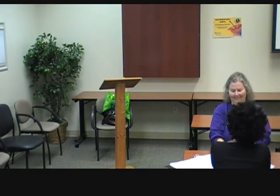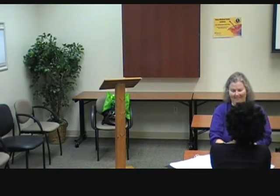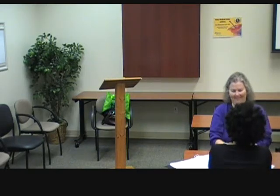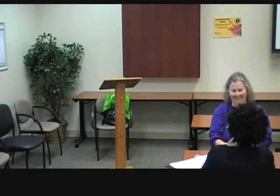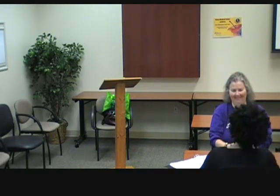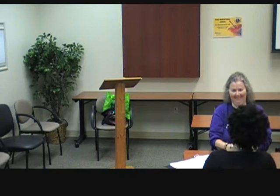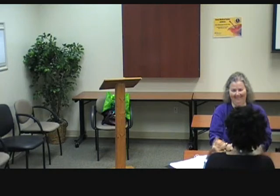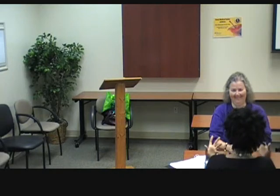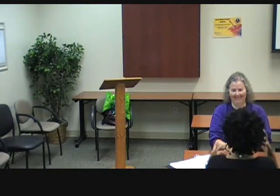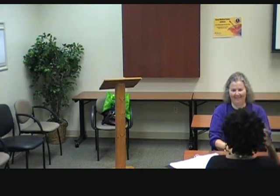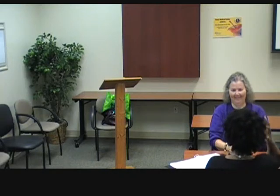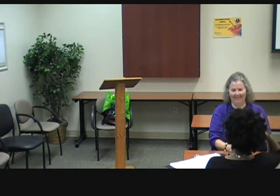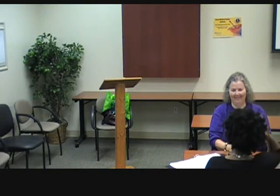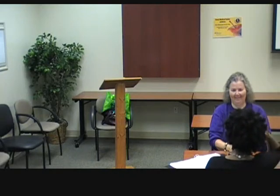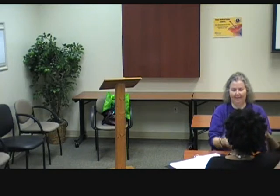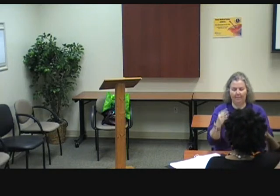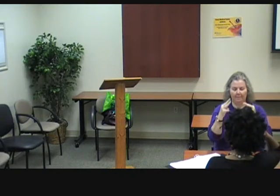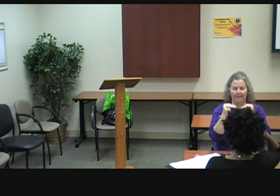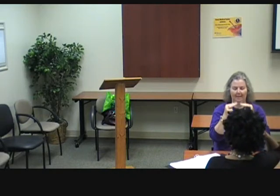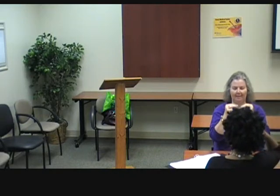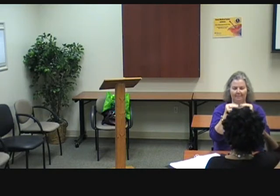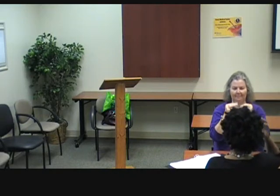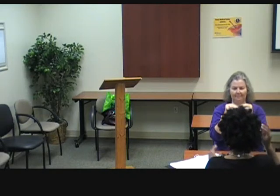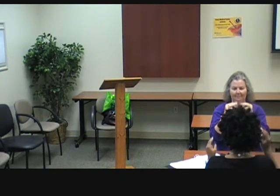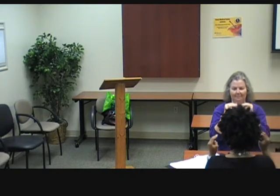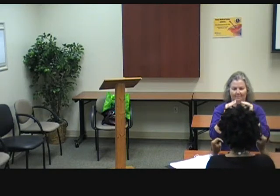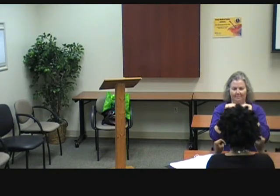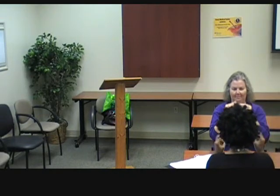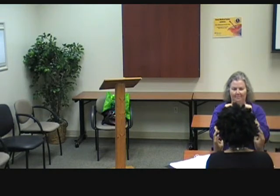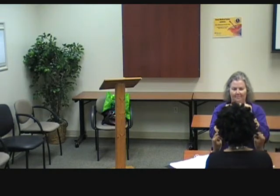But he said they remember, but I come to his tuning when I can't.